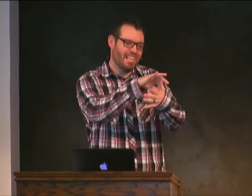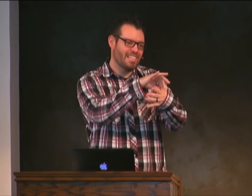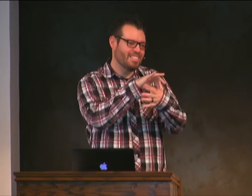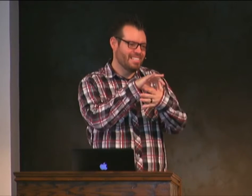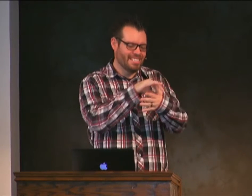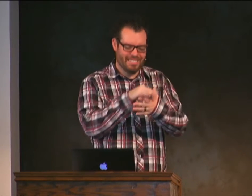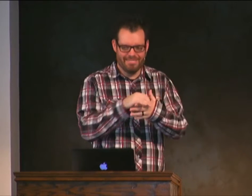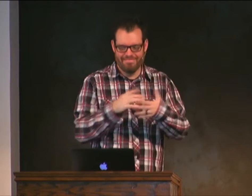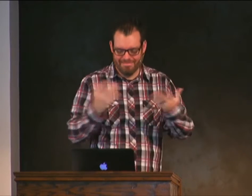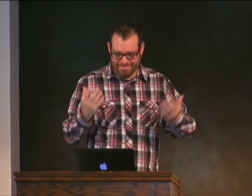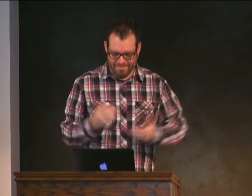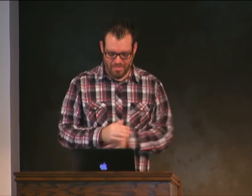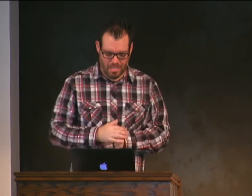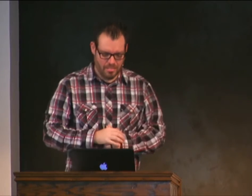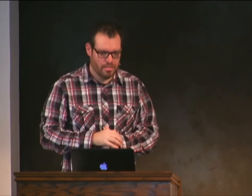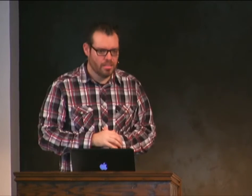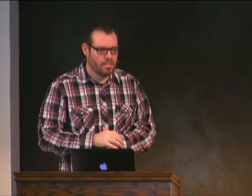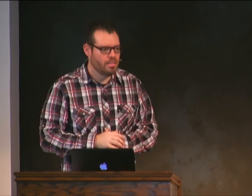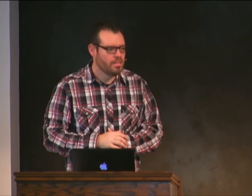But the flesh.